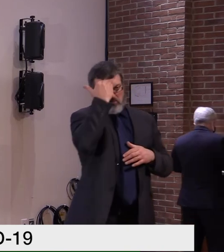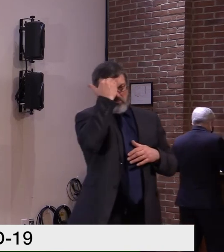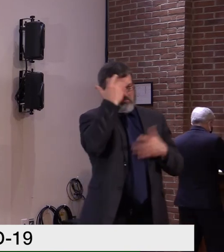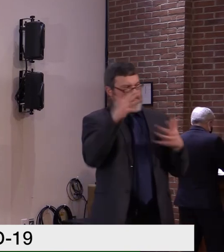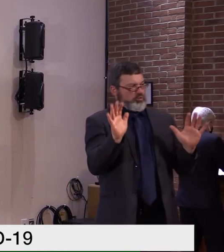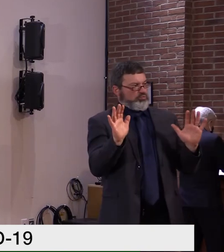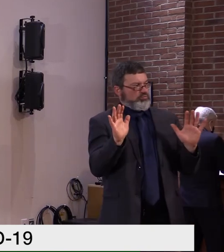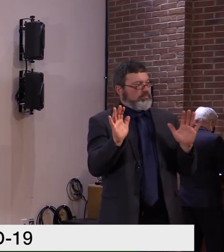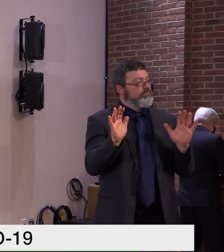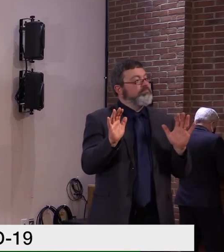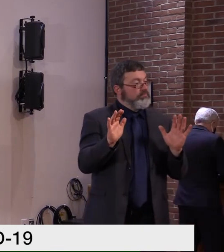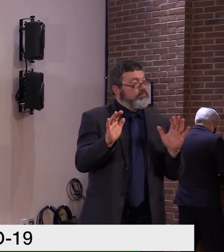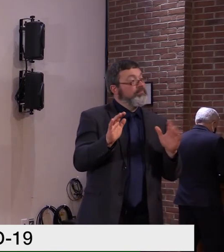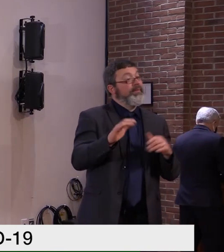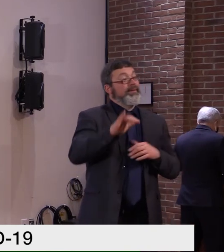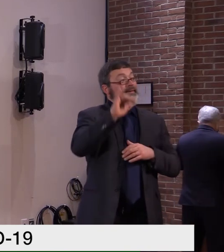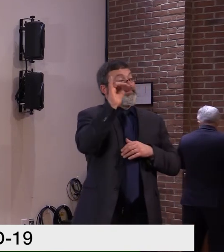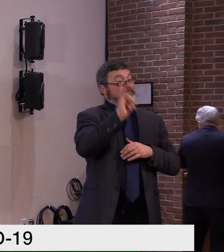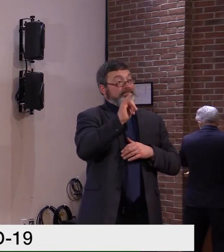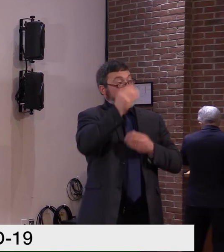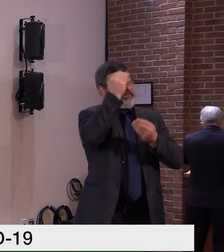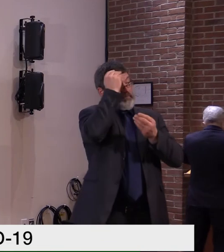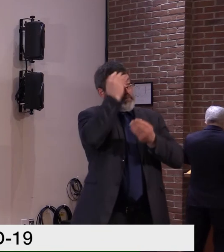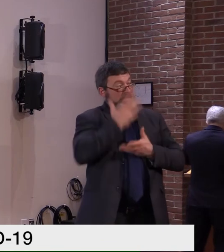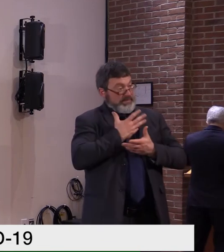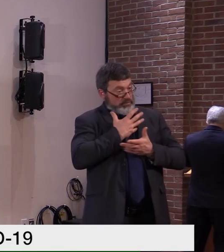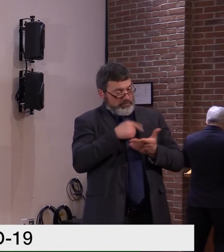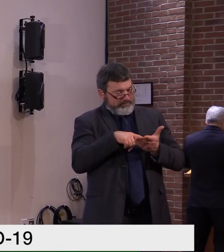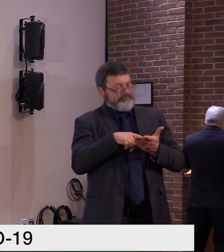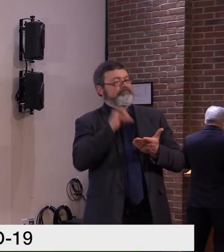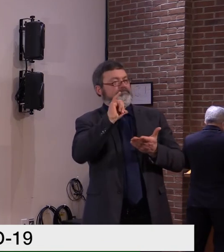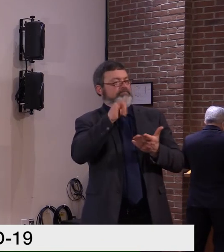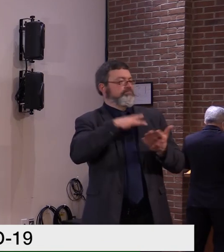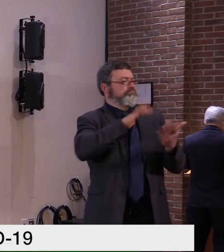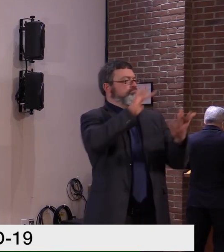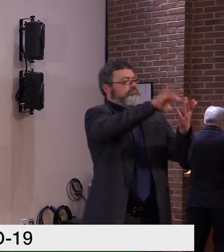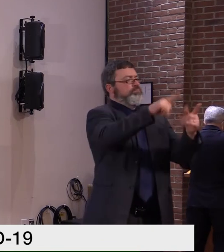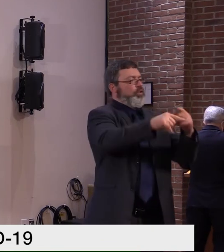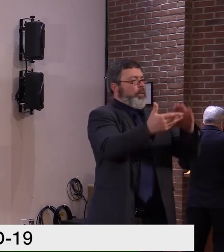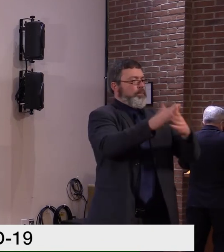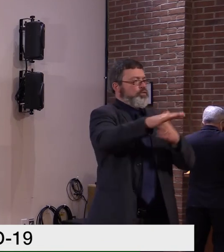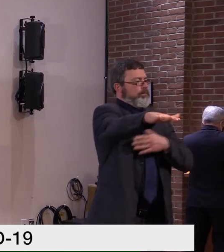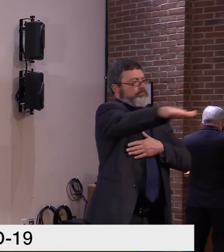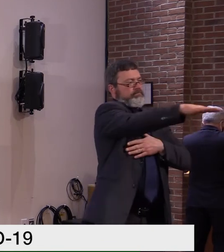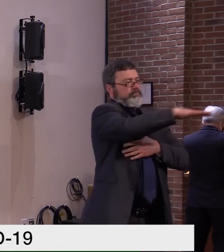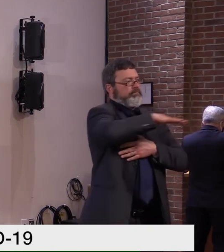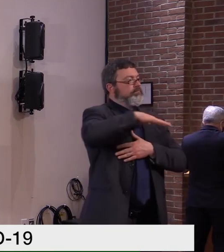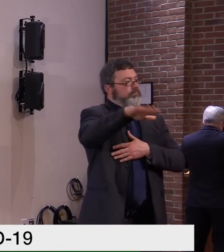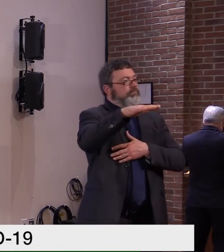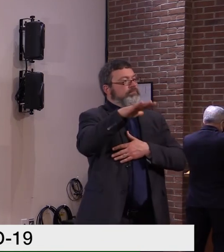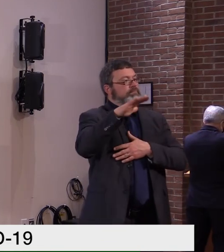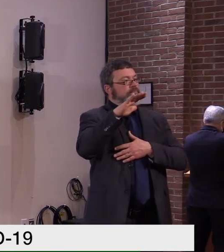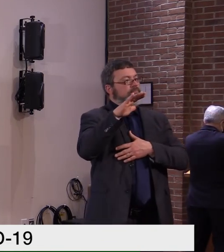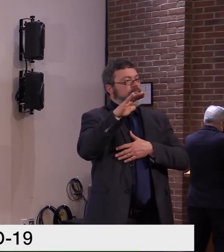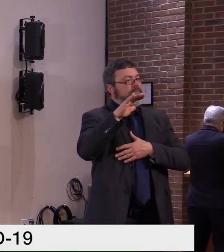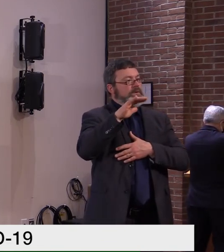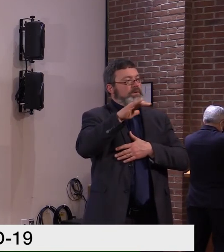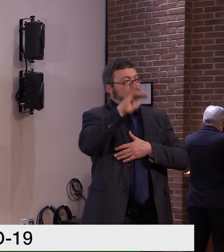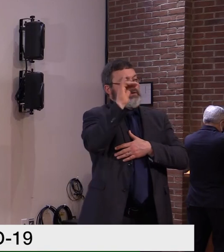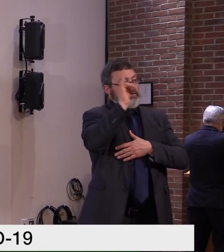greater community in a timely fashion. So all of those factors went into our desire